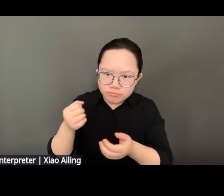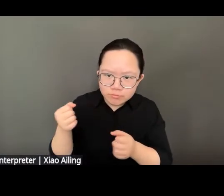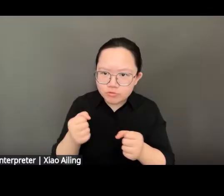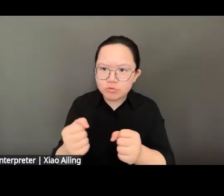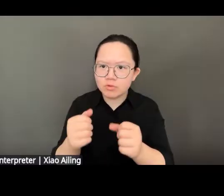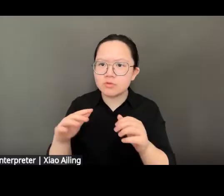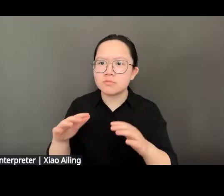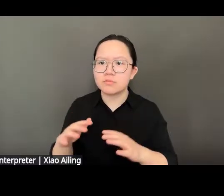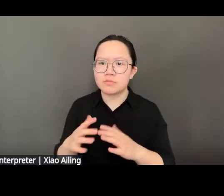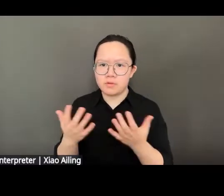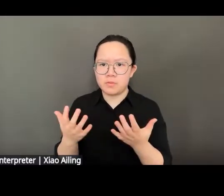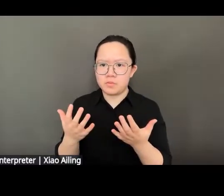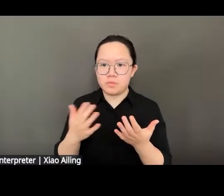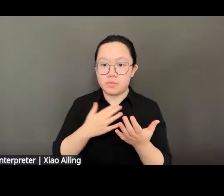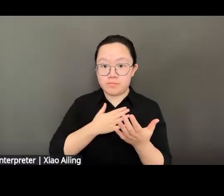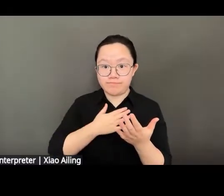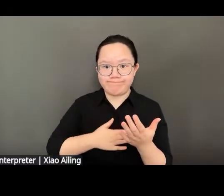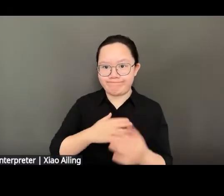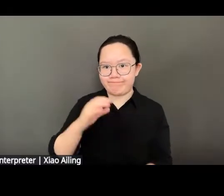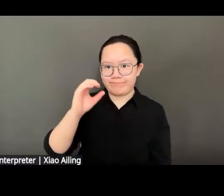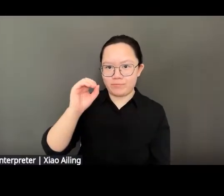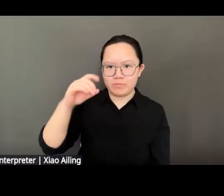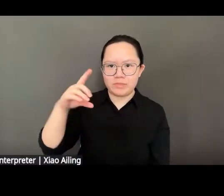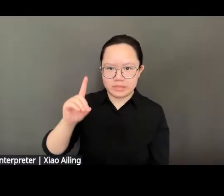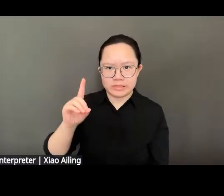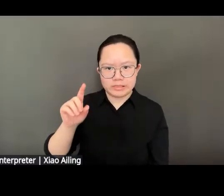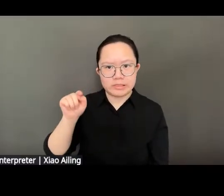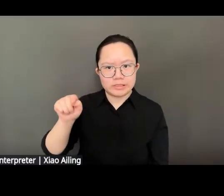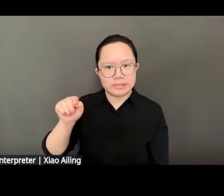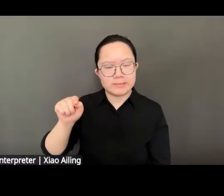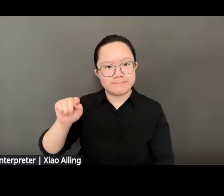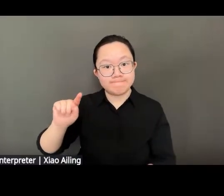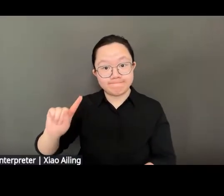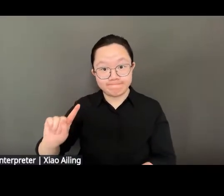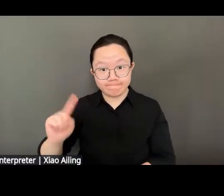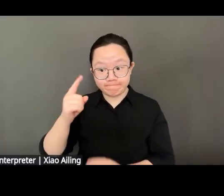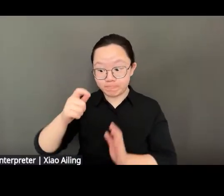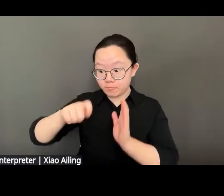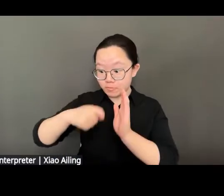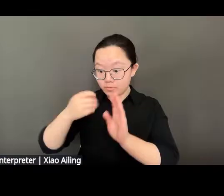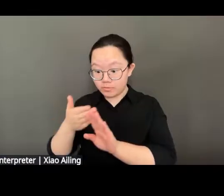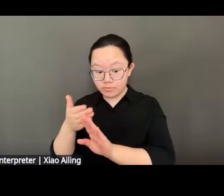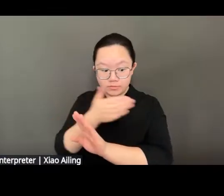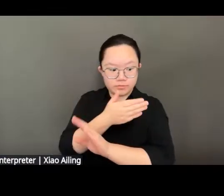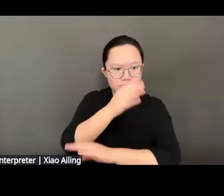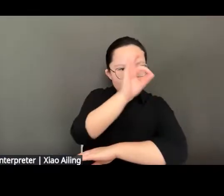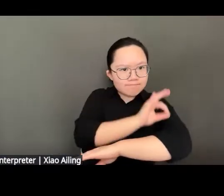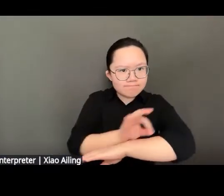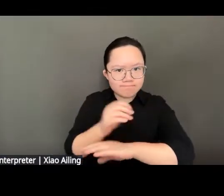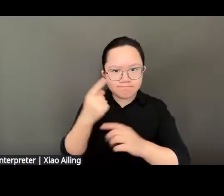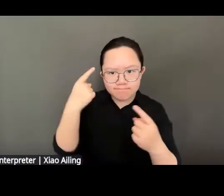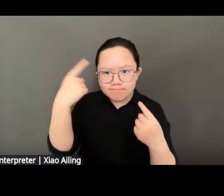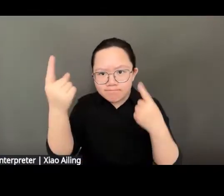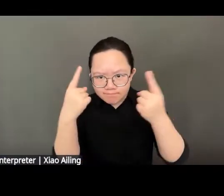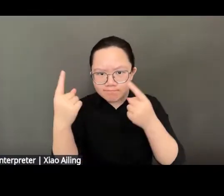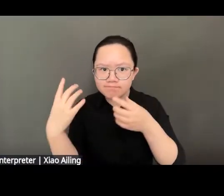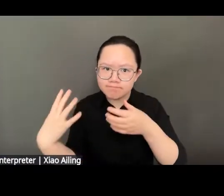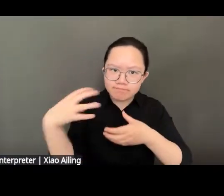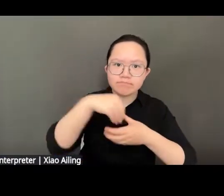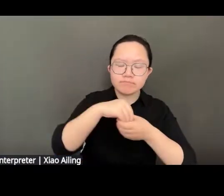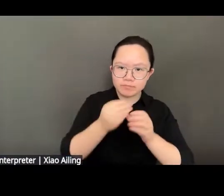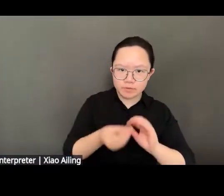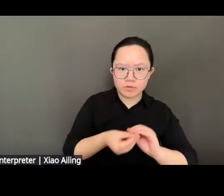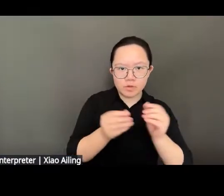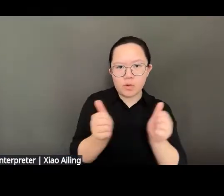INGOs. I will defer to Claire to speak about fiscal sponsorship and capacity building during partnerships